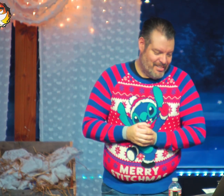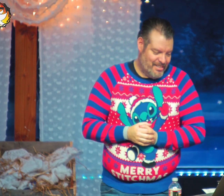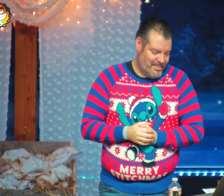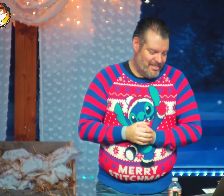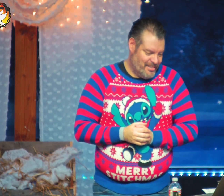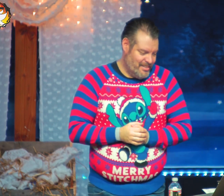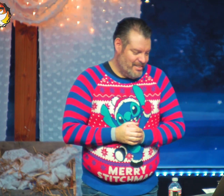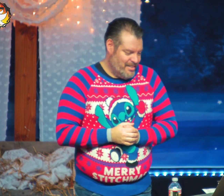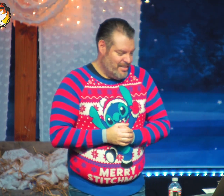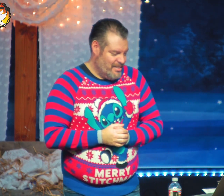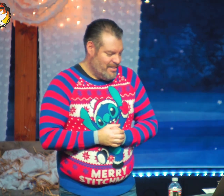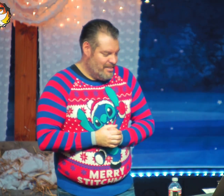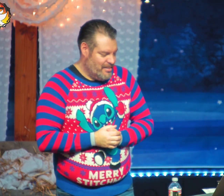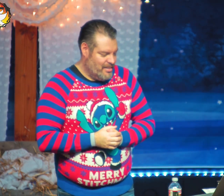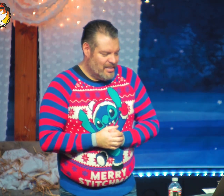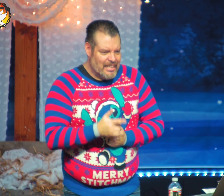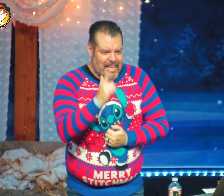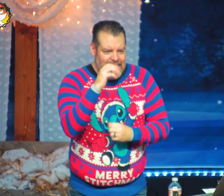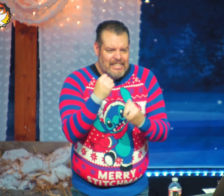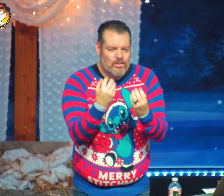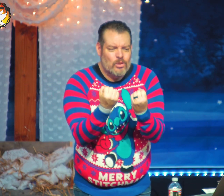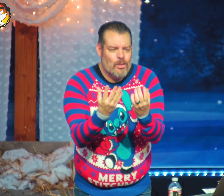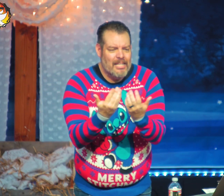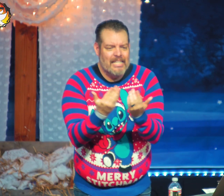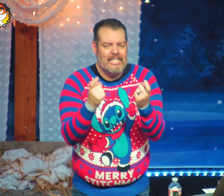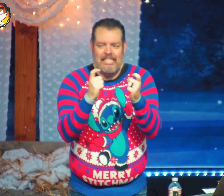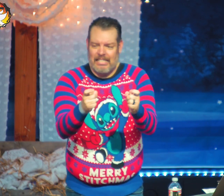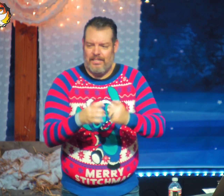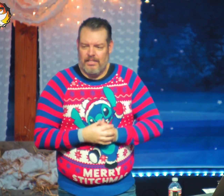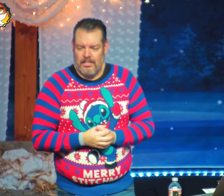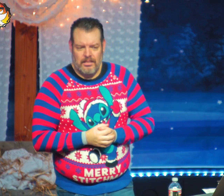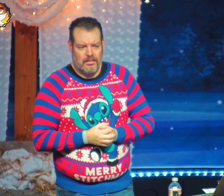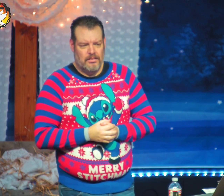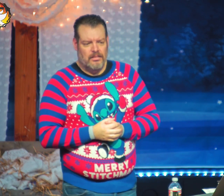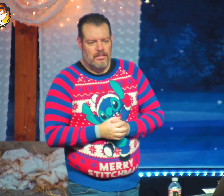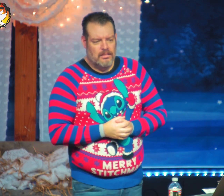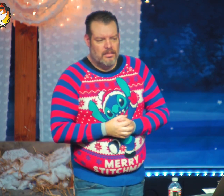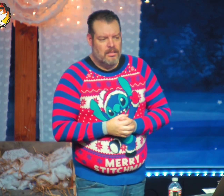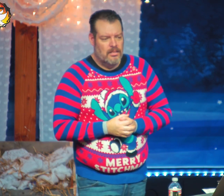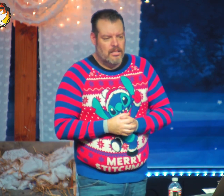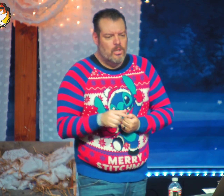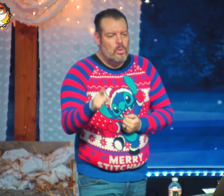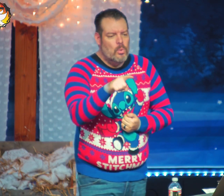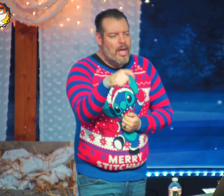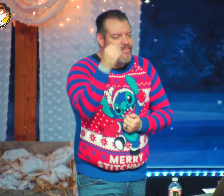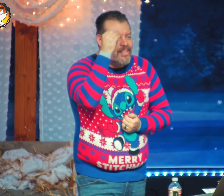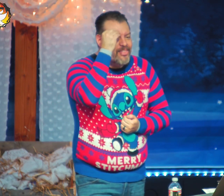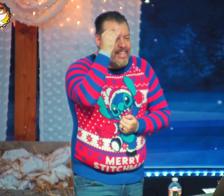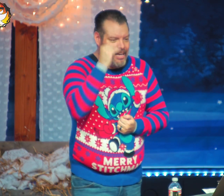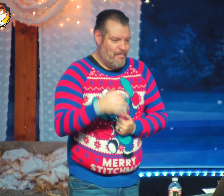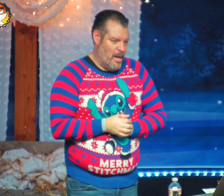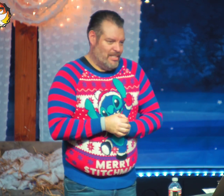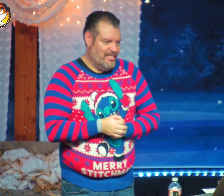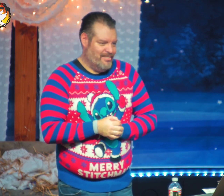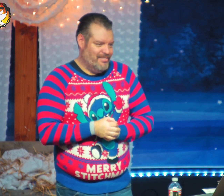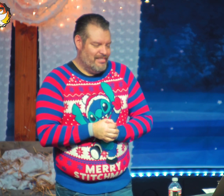God has given us so much more than we deserve. Wow. He is given